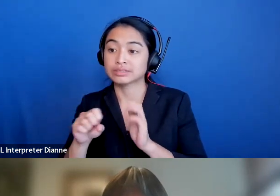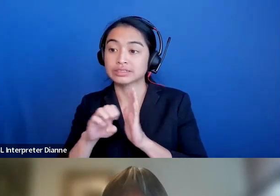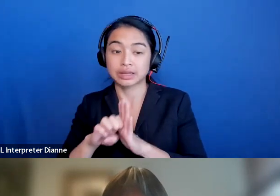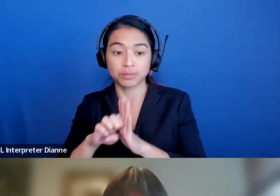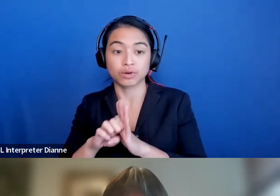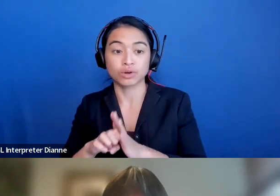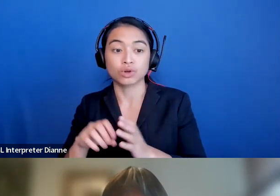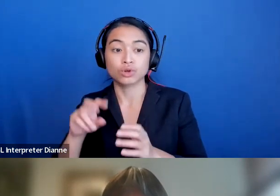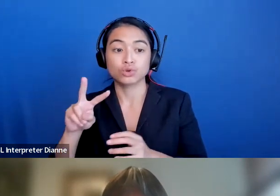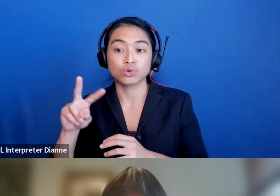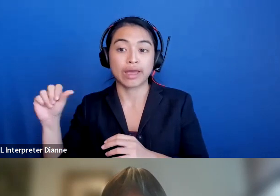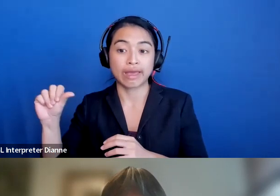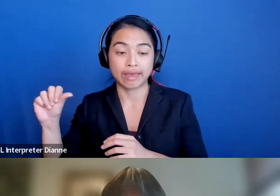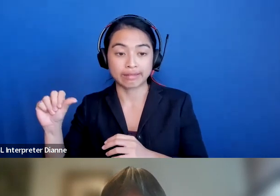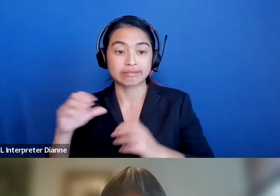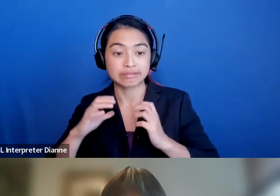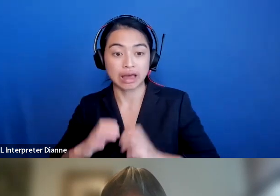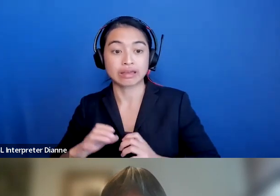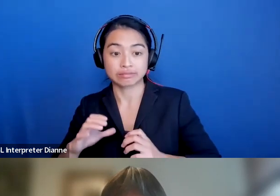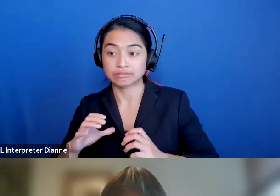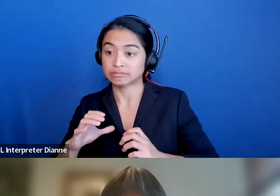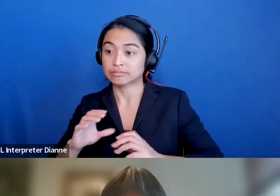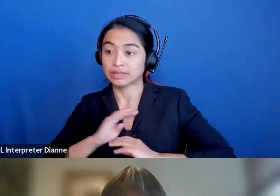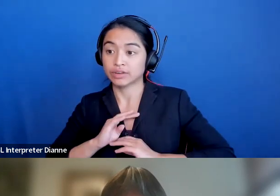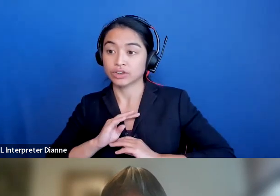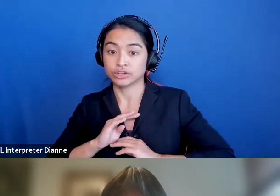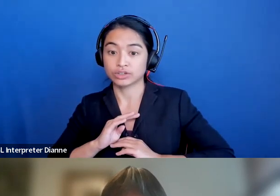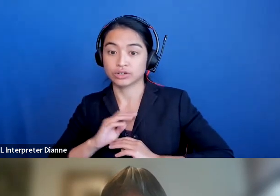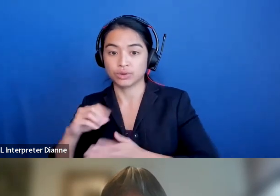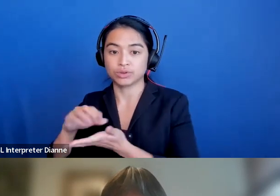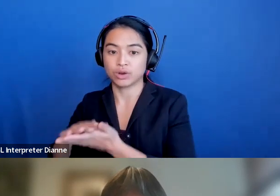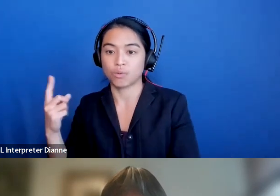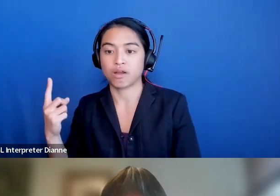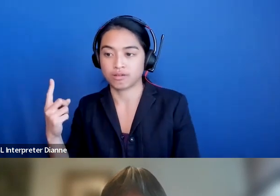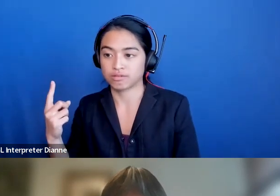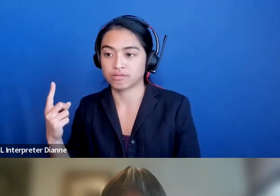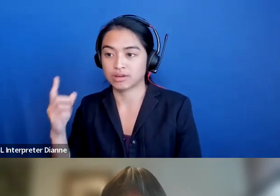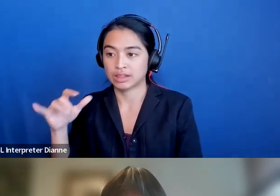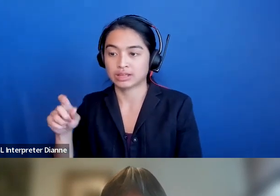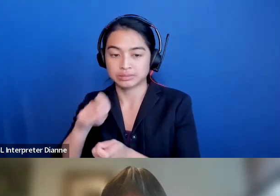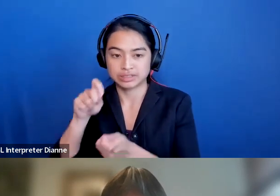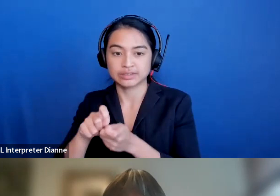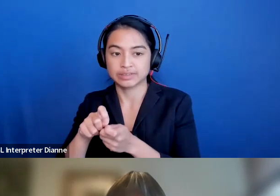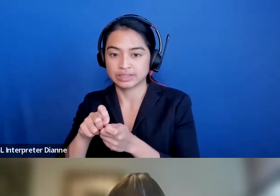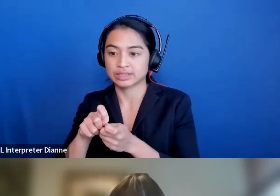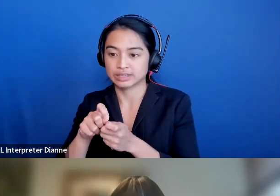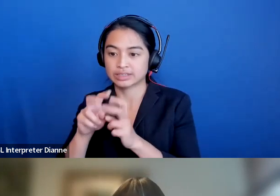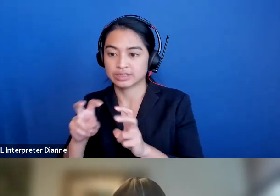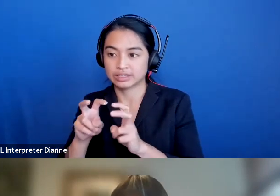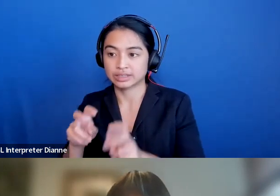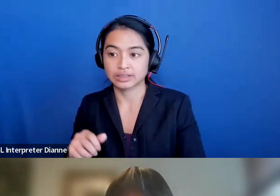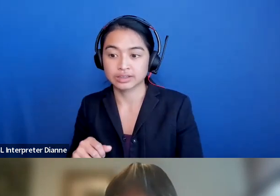client satisfaction, there was a score of a 1. Okay, this particular sample